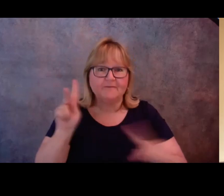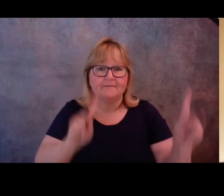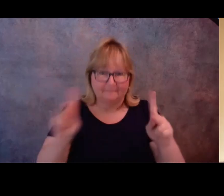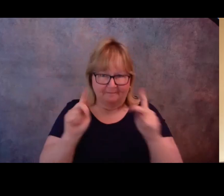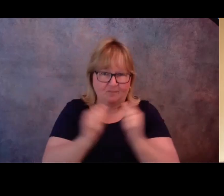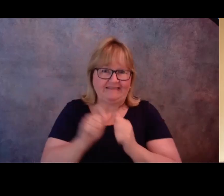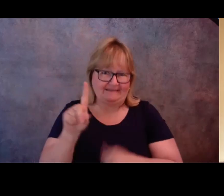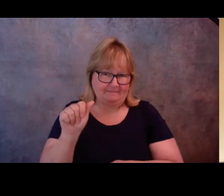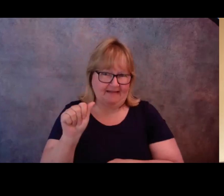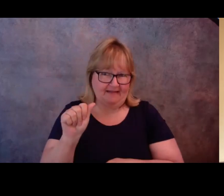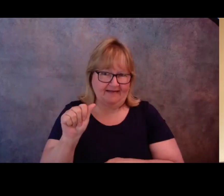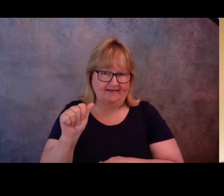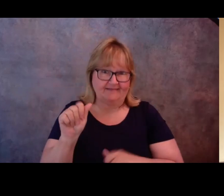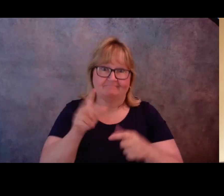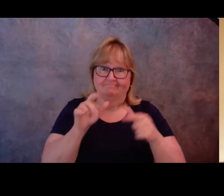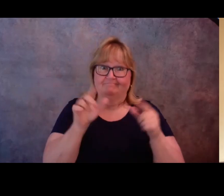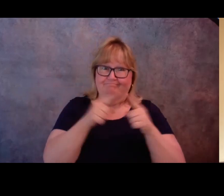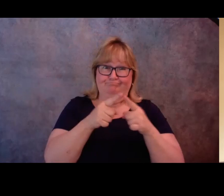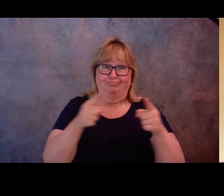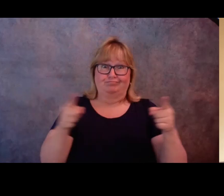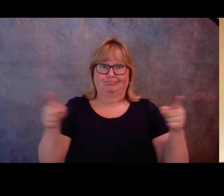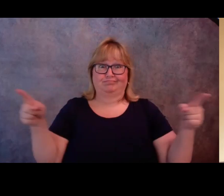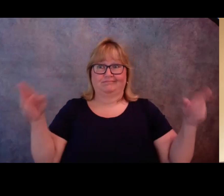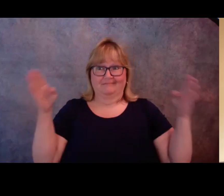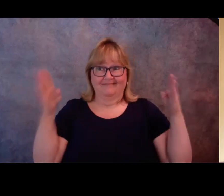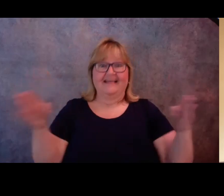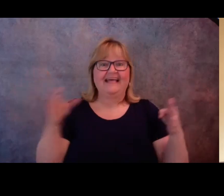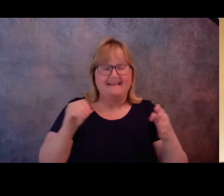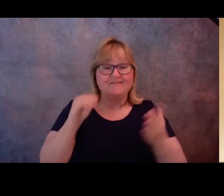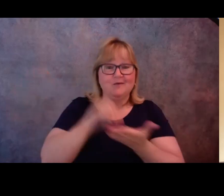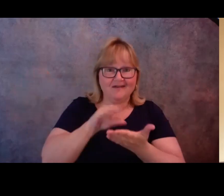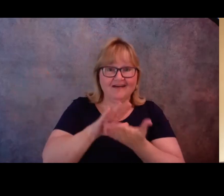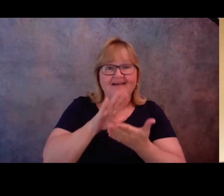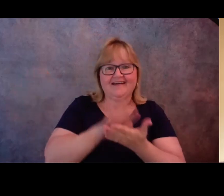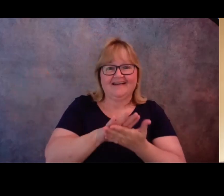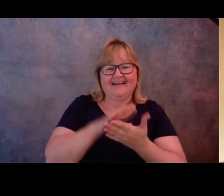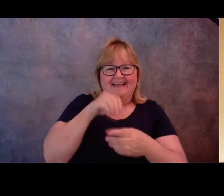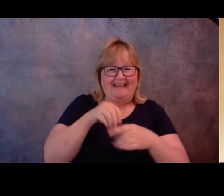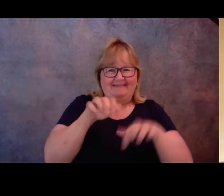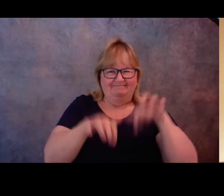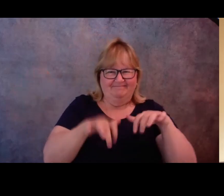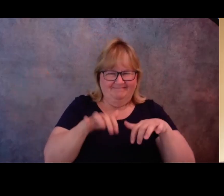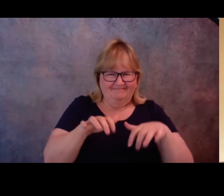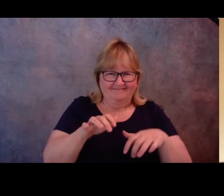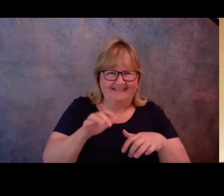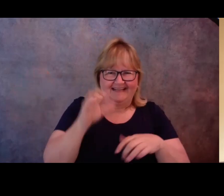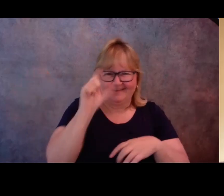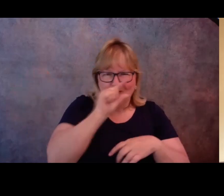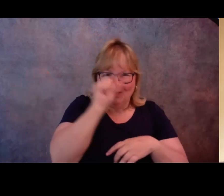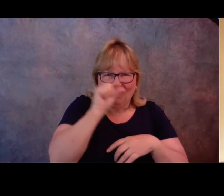with Disabilities. If you just Google UN Standard Rules, you will get them.